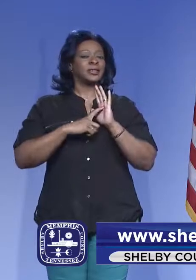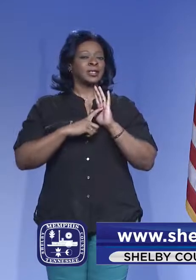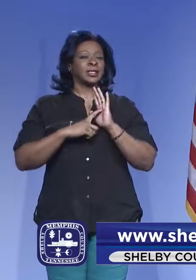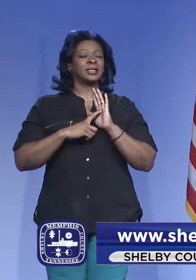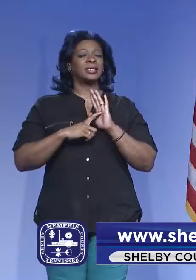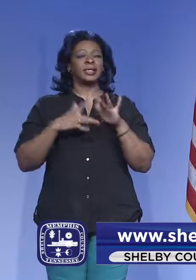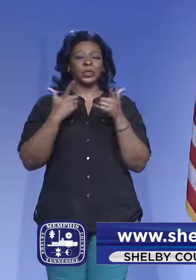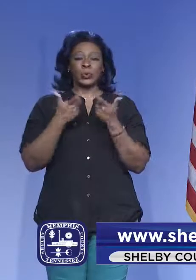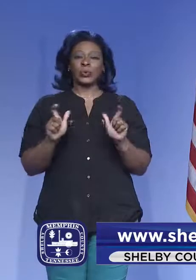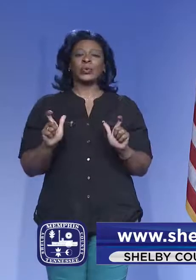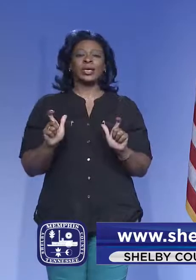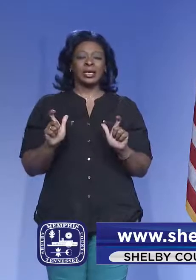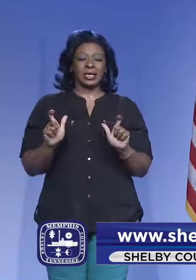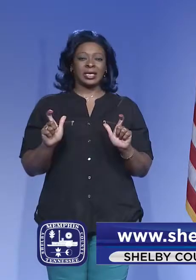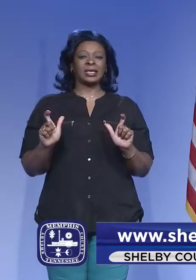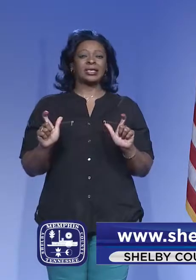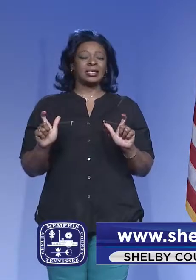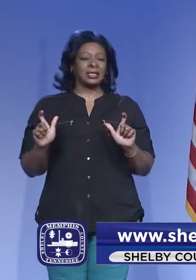a great